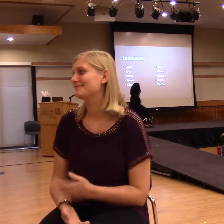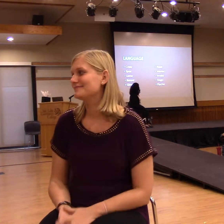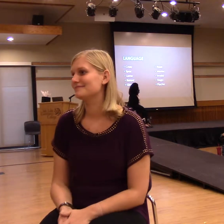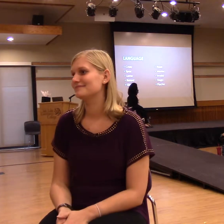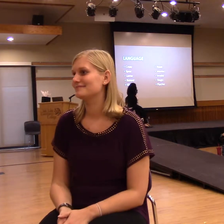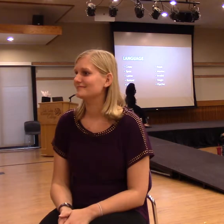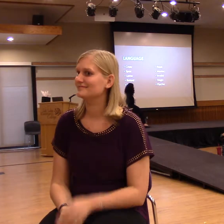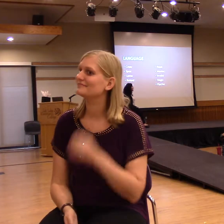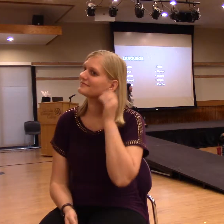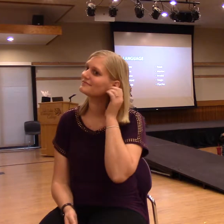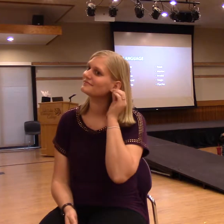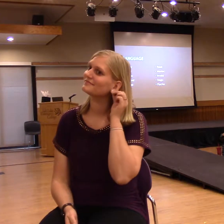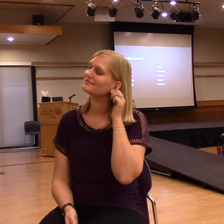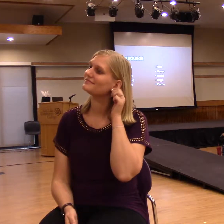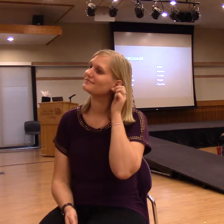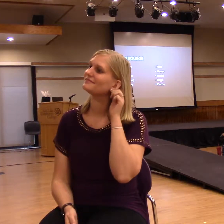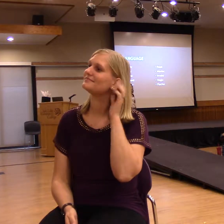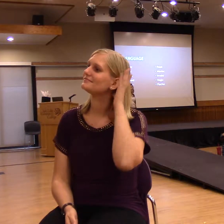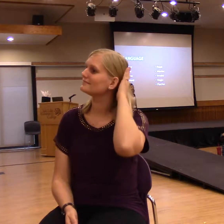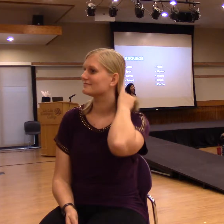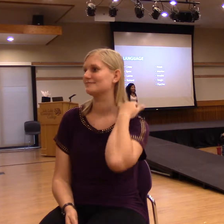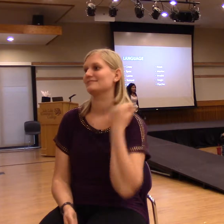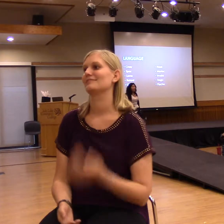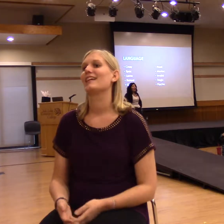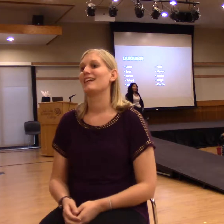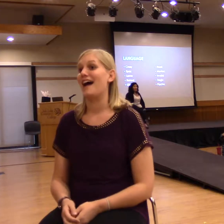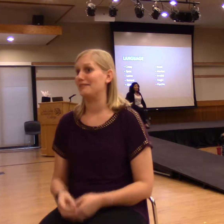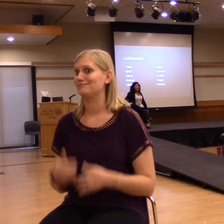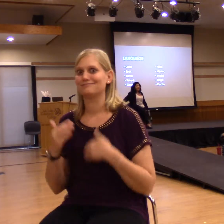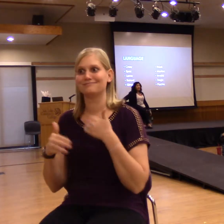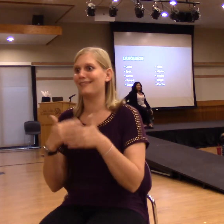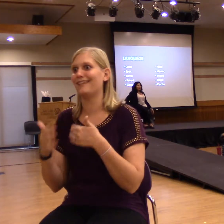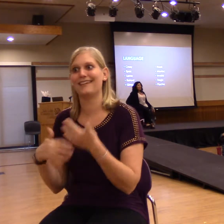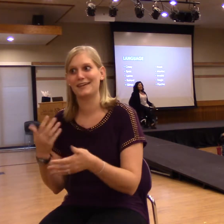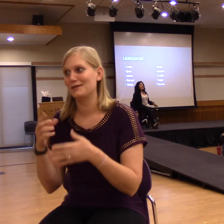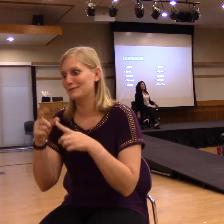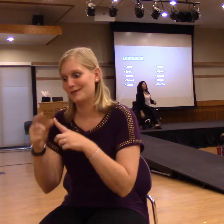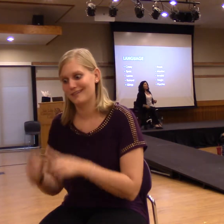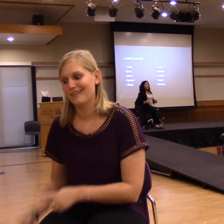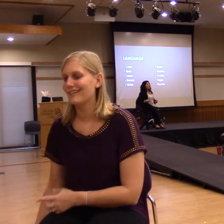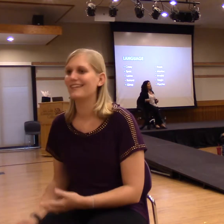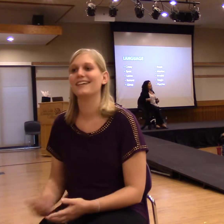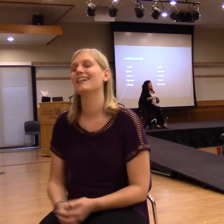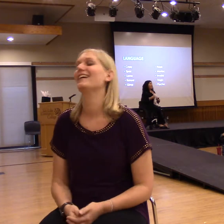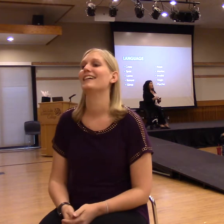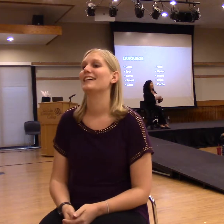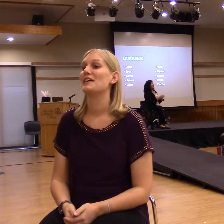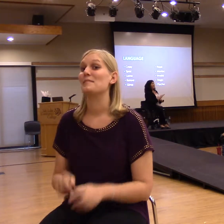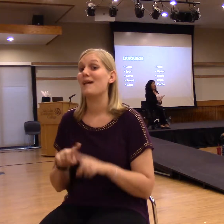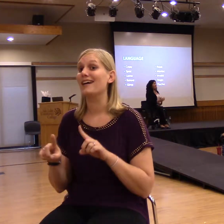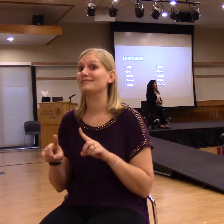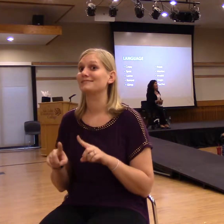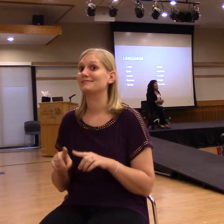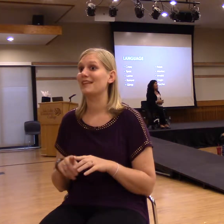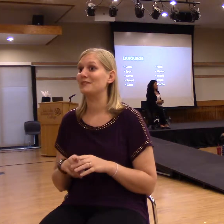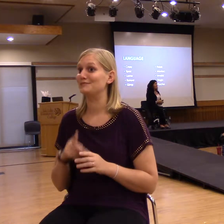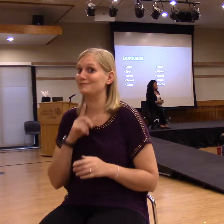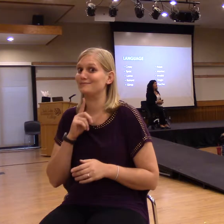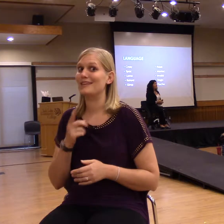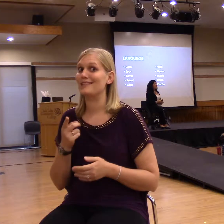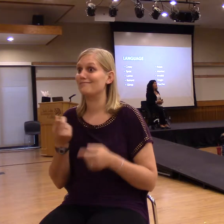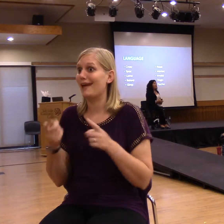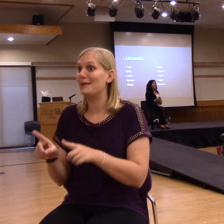maniac, invalid, tragic, psycho. I could go on. But these words are unfortunately not